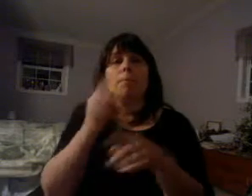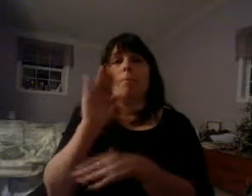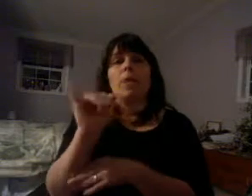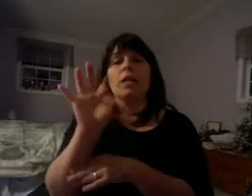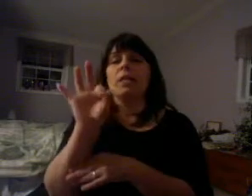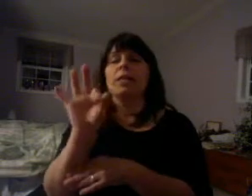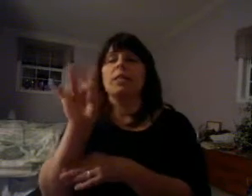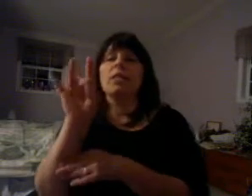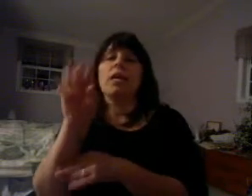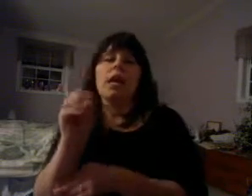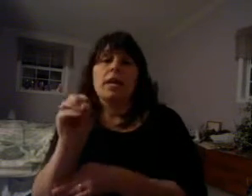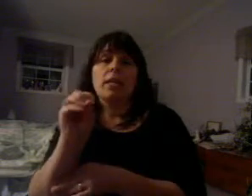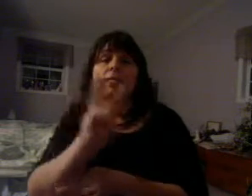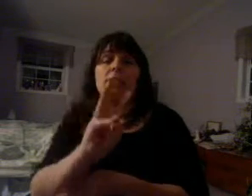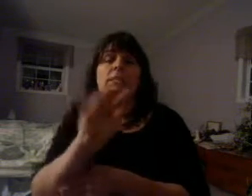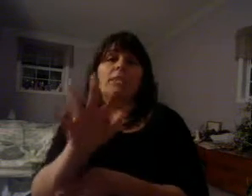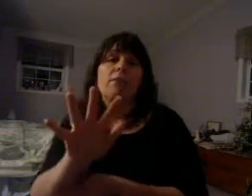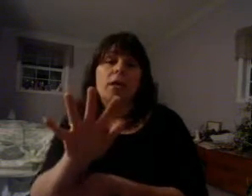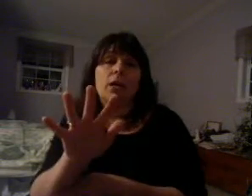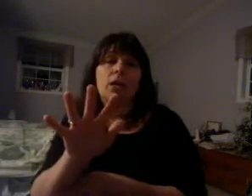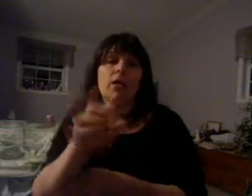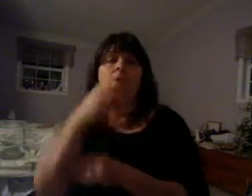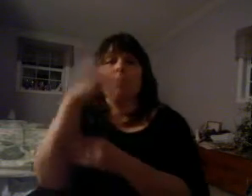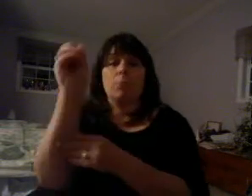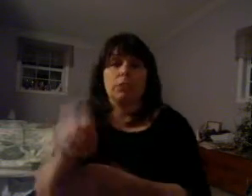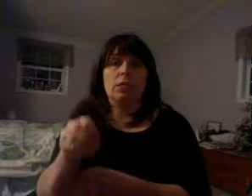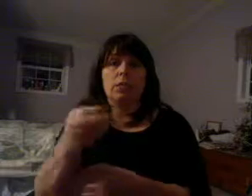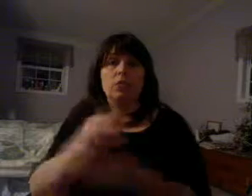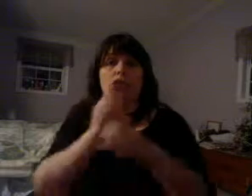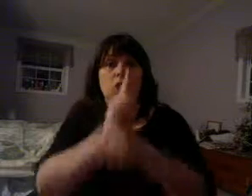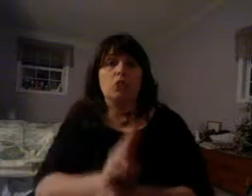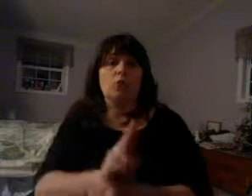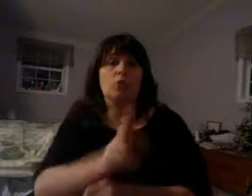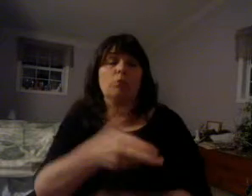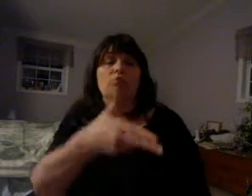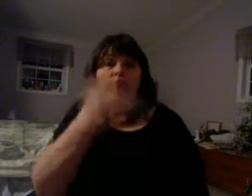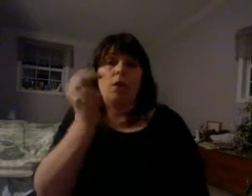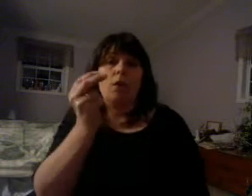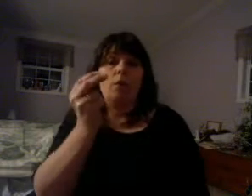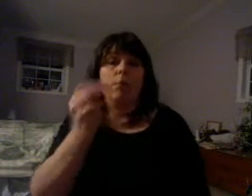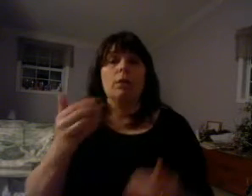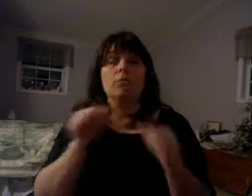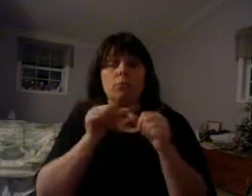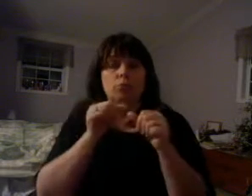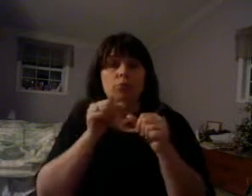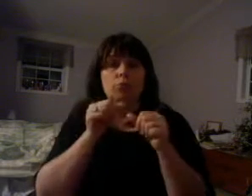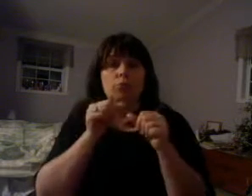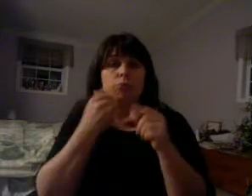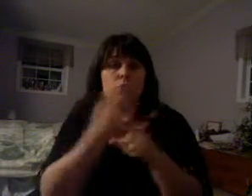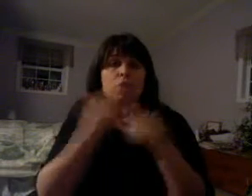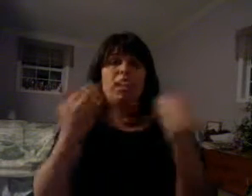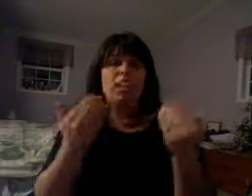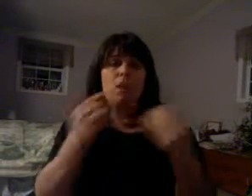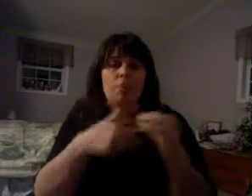used a firearm, which matched the national average. Currently, the rate is about 75%. And with this increase